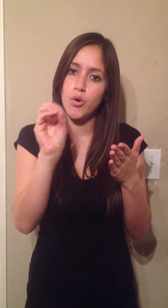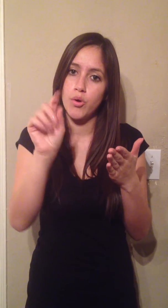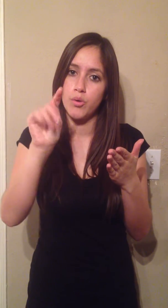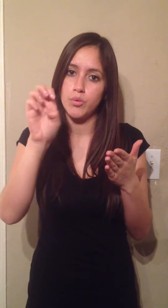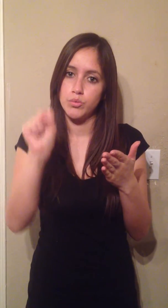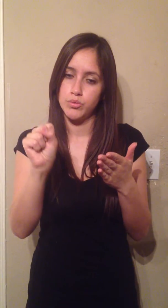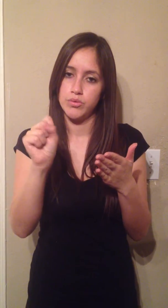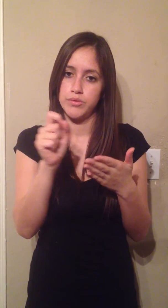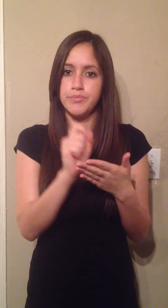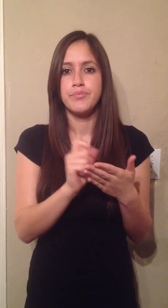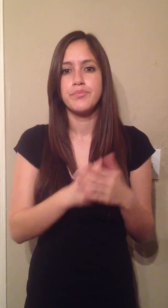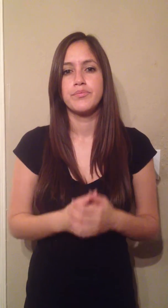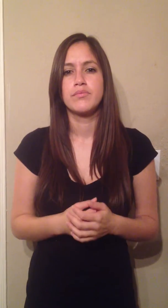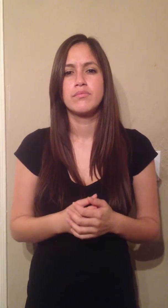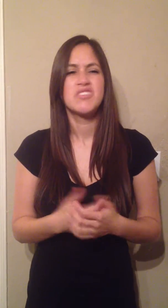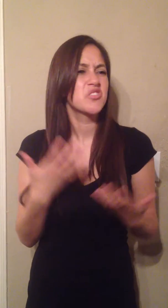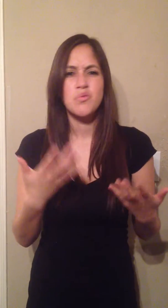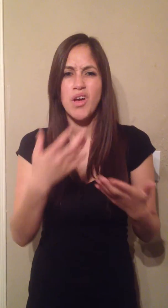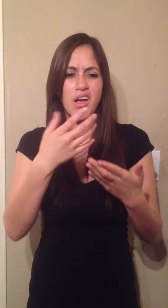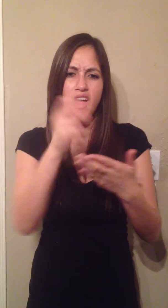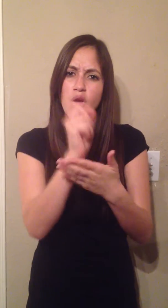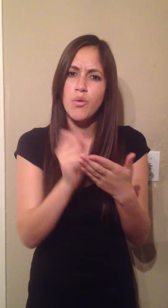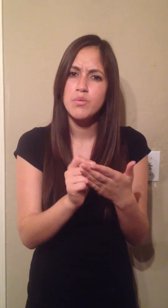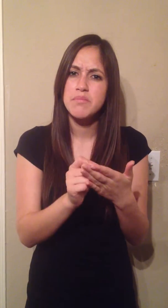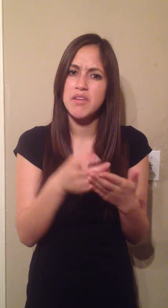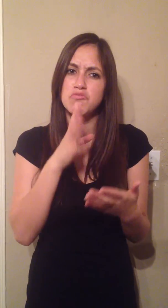And what notes are we talking about here?